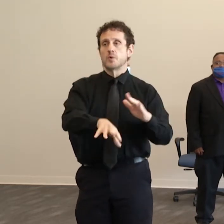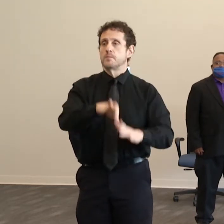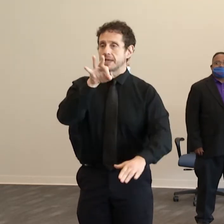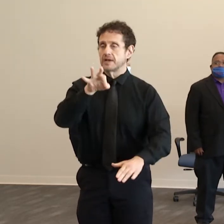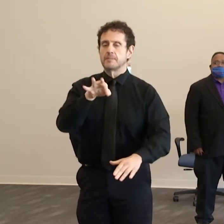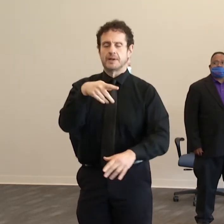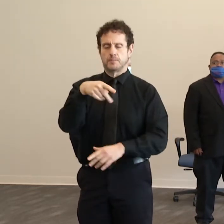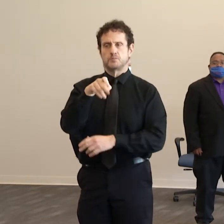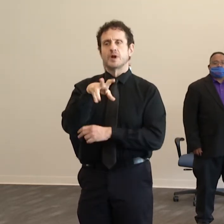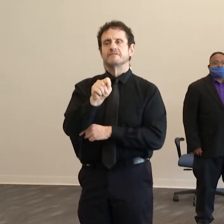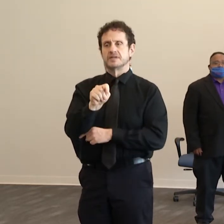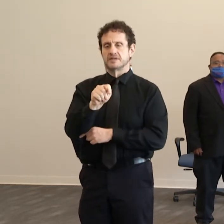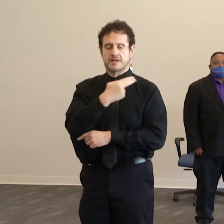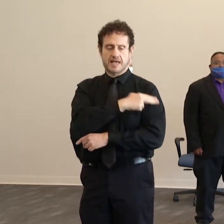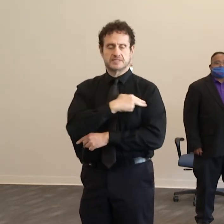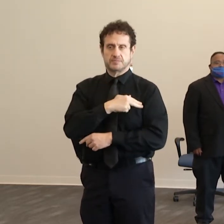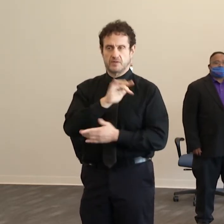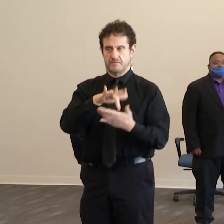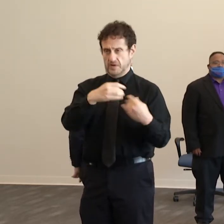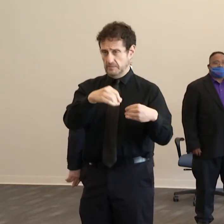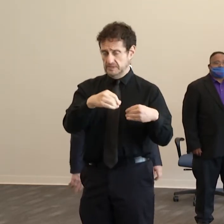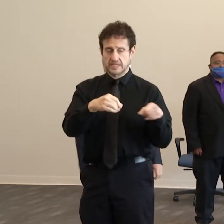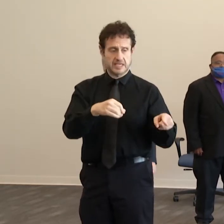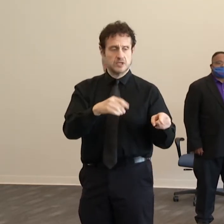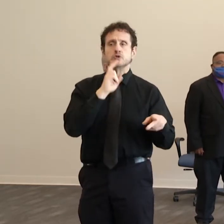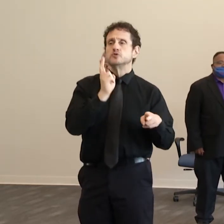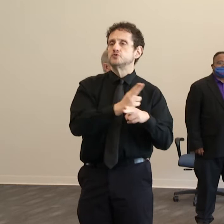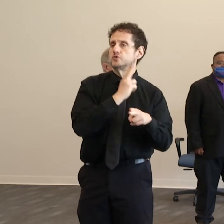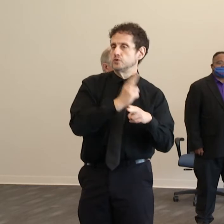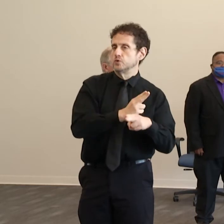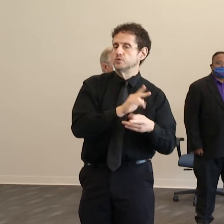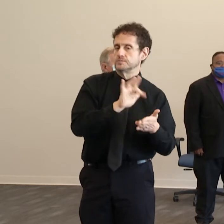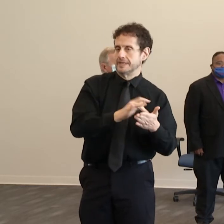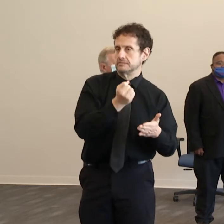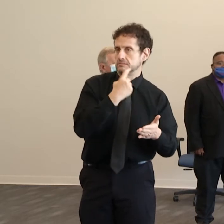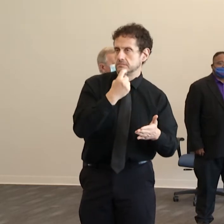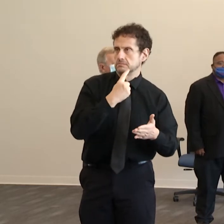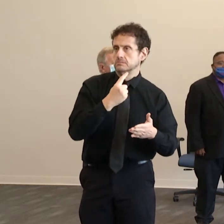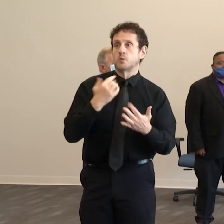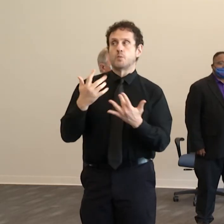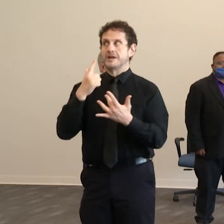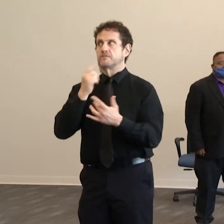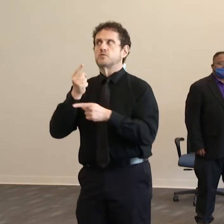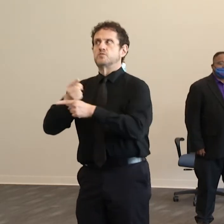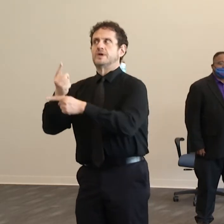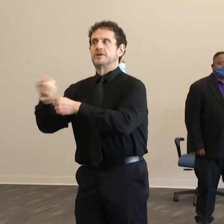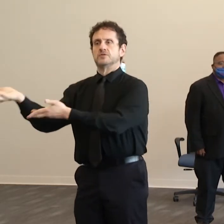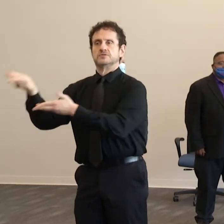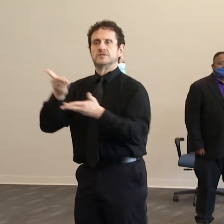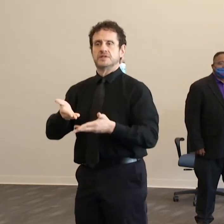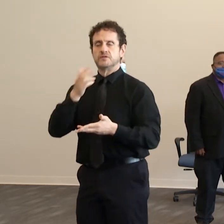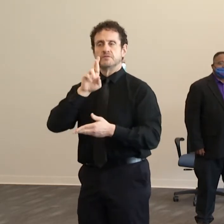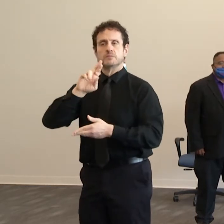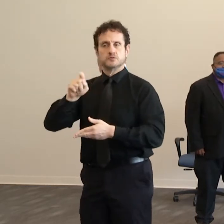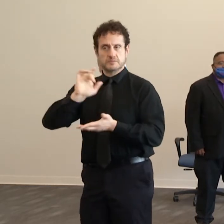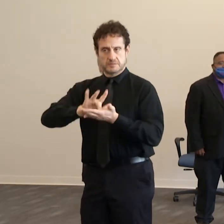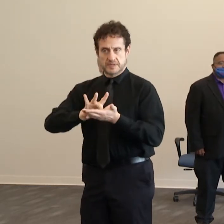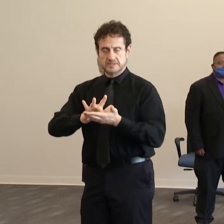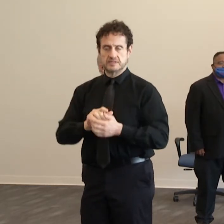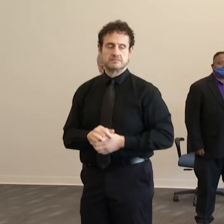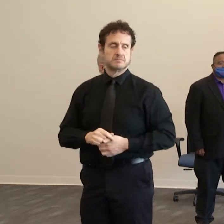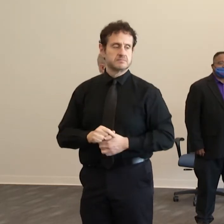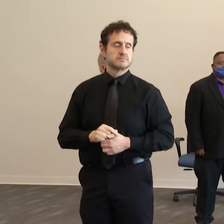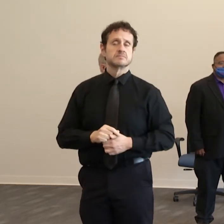Providence Hospital Pharmacy to fill the gap while she waited for her normal delivery of prescription medication. Mrs.